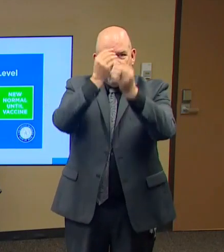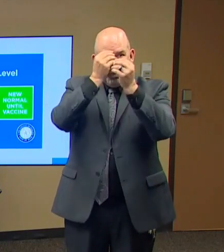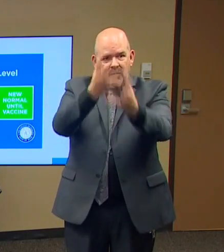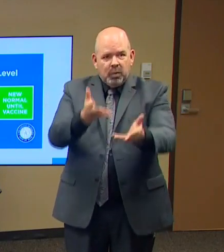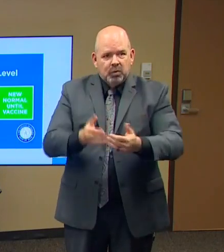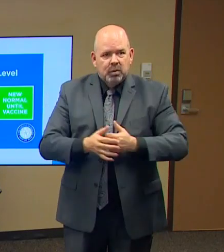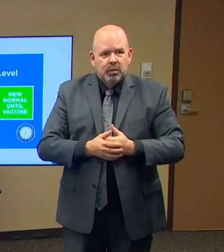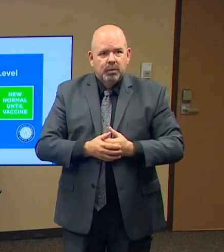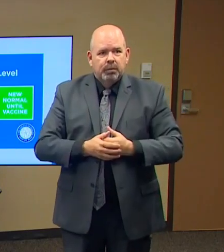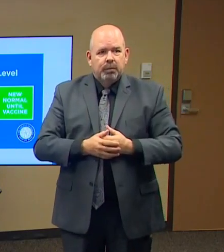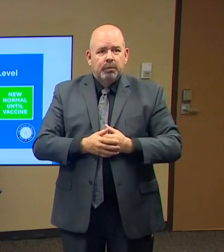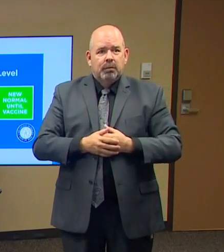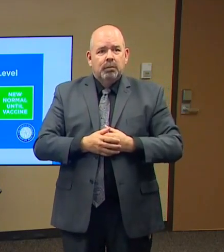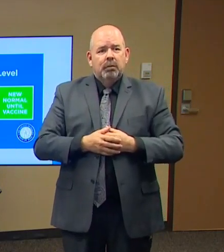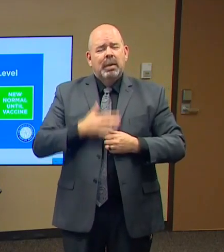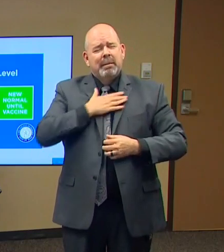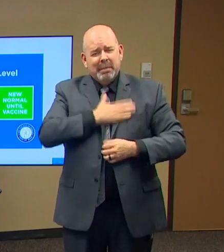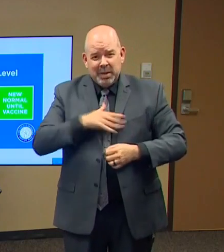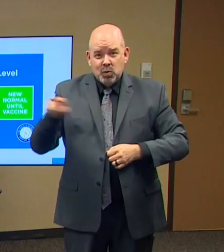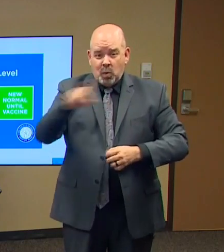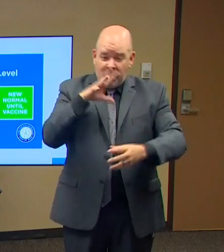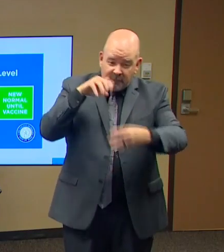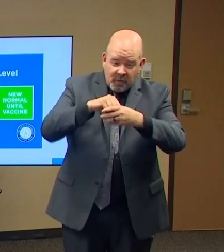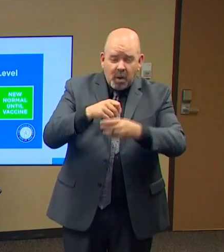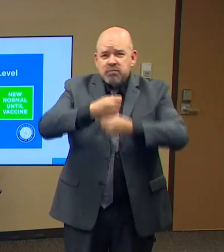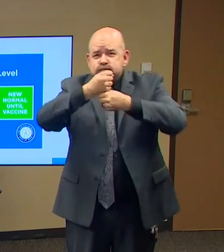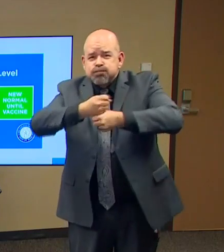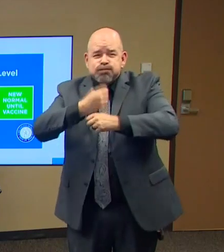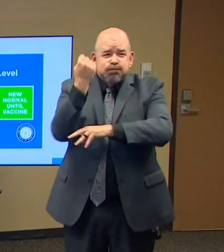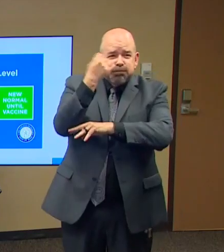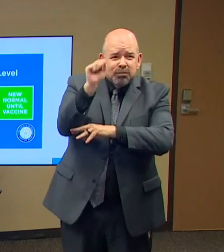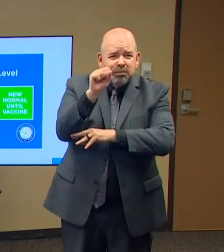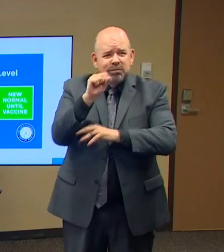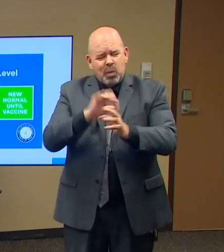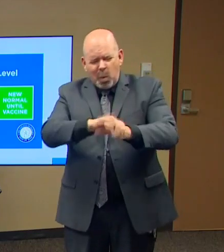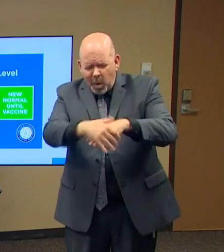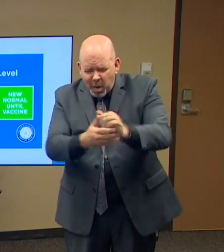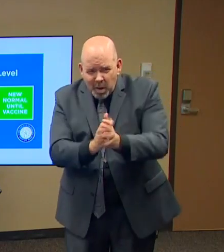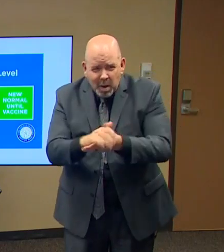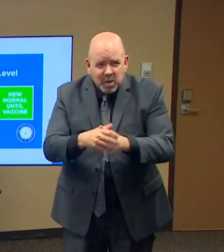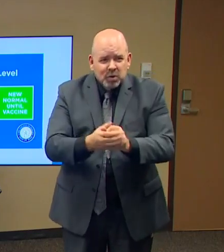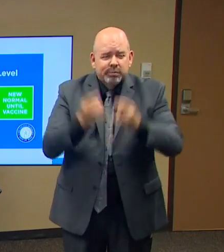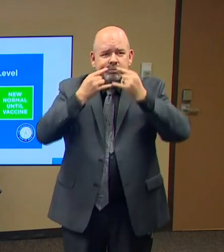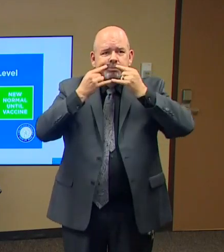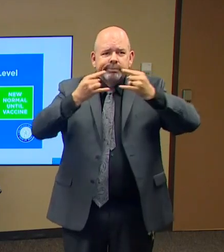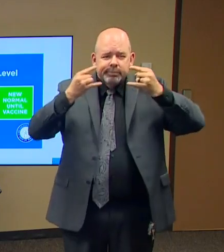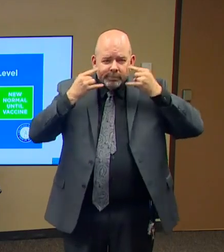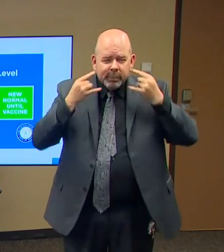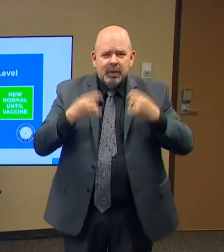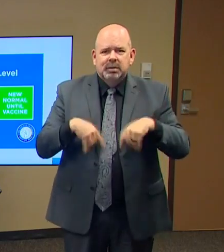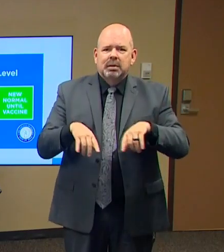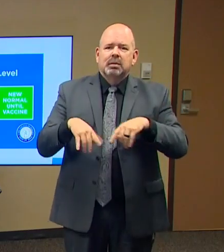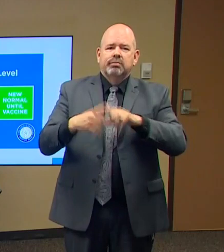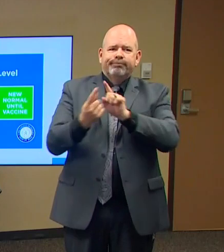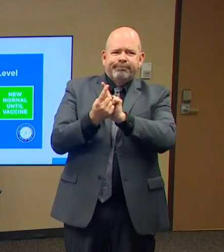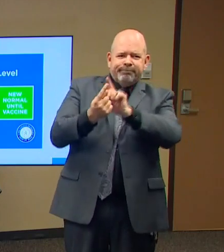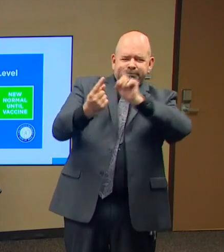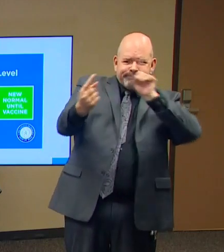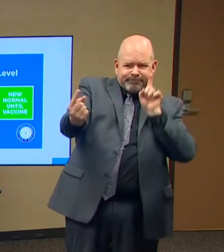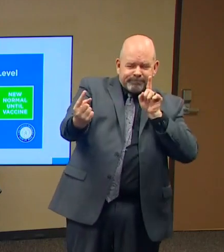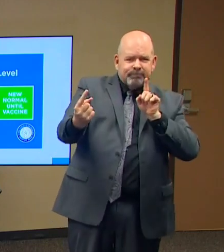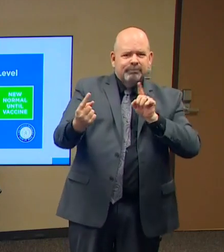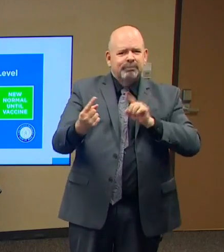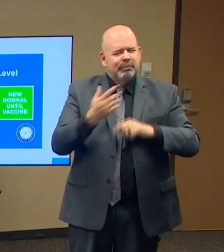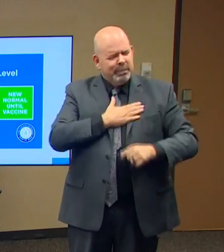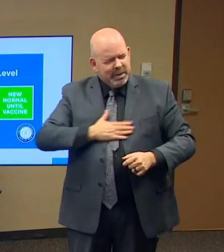all the prevention efforts that we can to really try to physically distance of 6 feet apart and make sure and wear